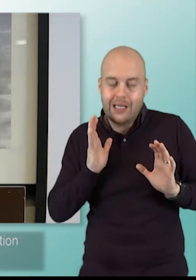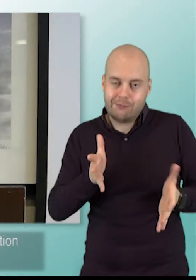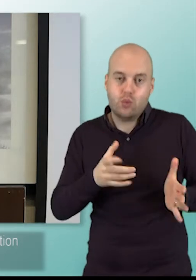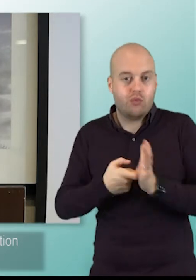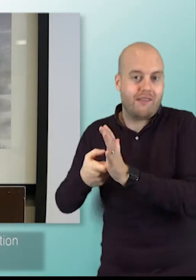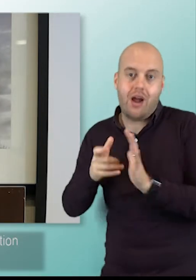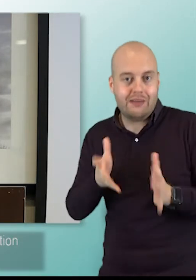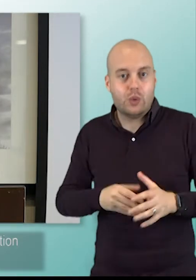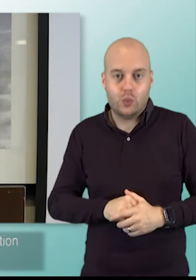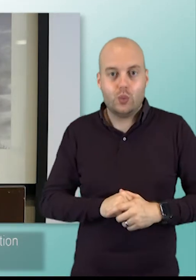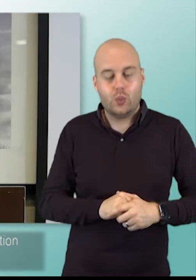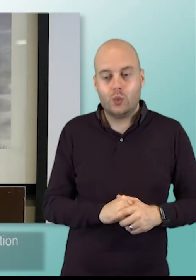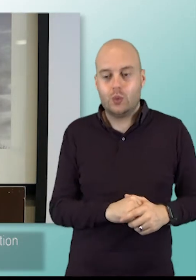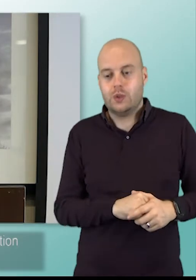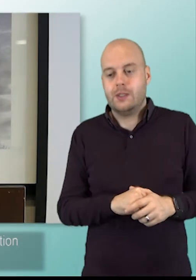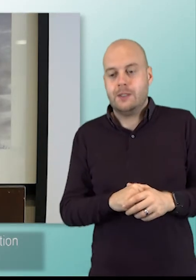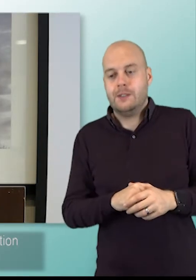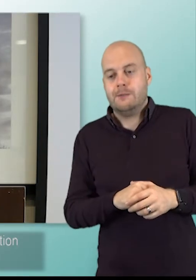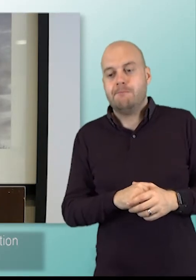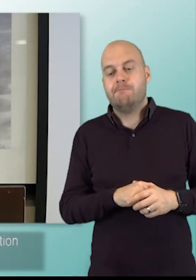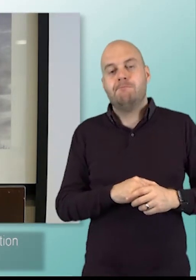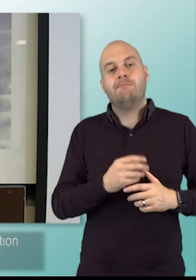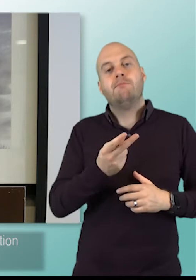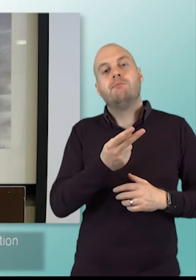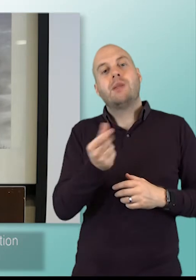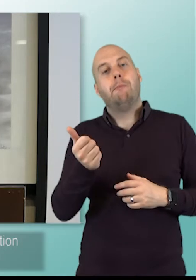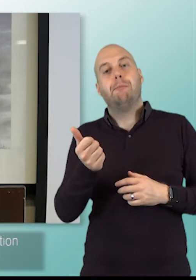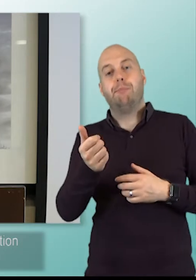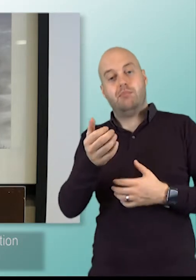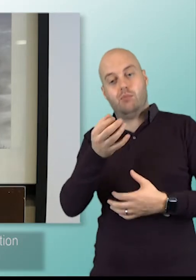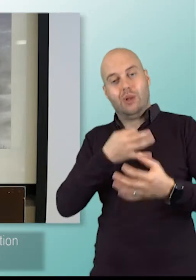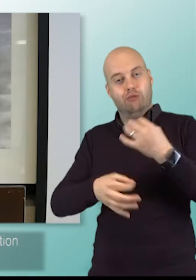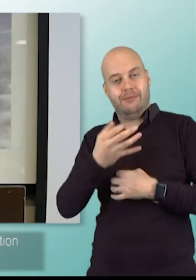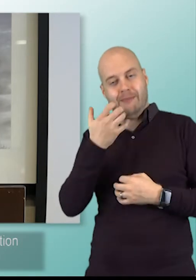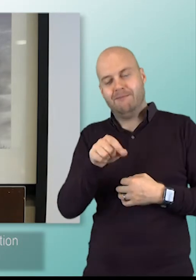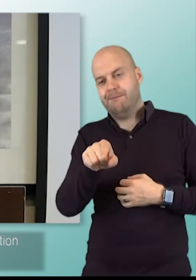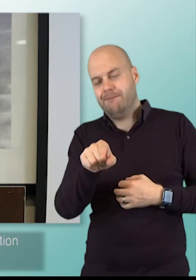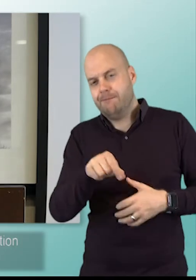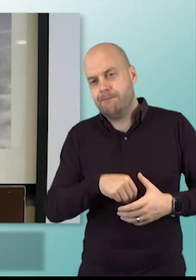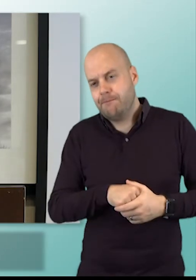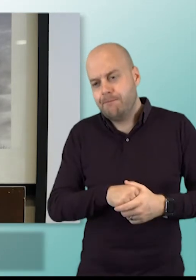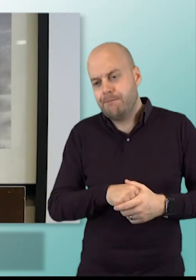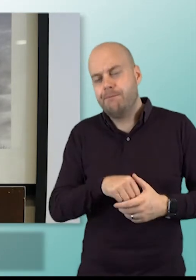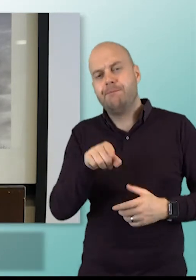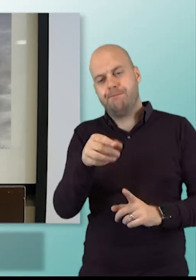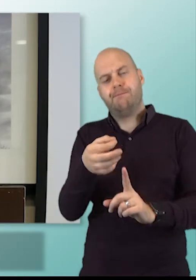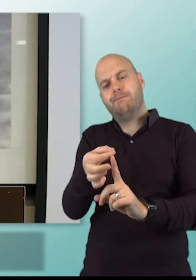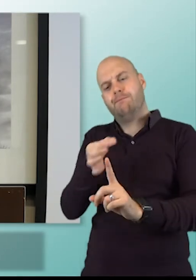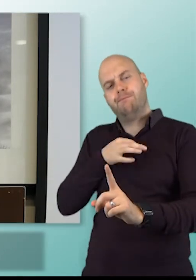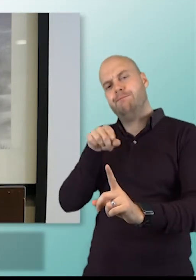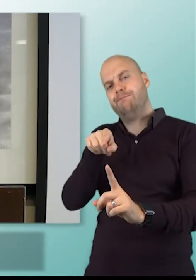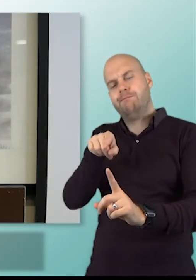of questions bit. I will now answer the question at the front there, which was, are